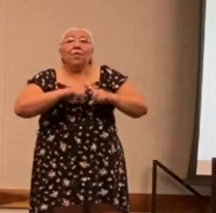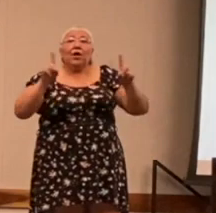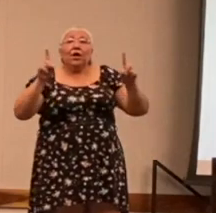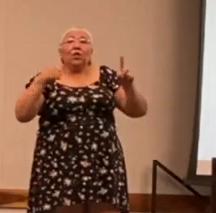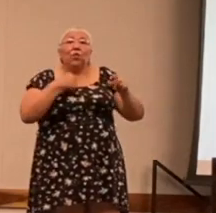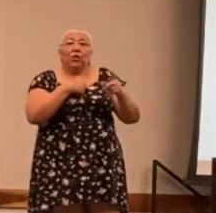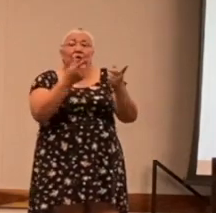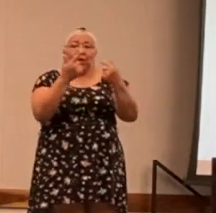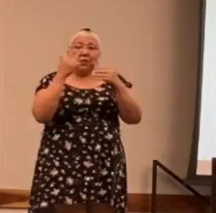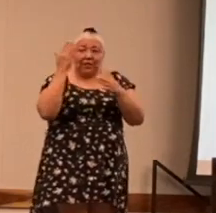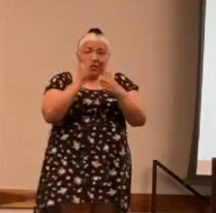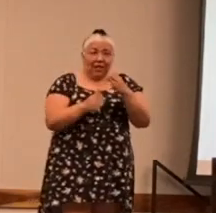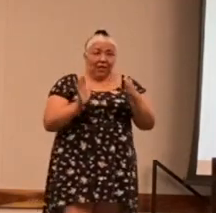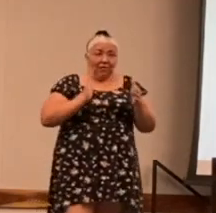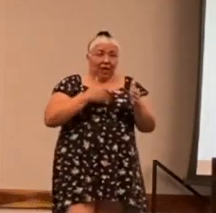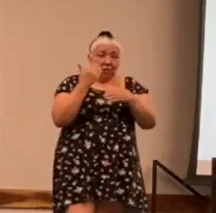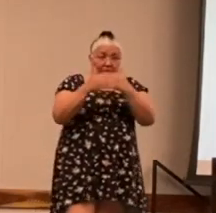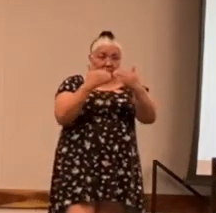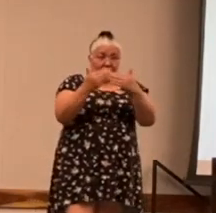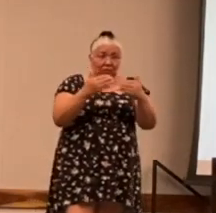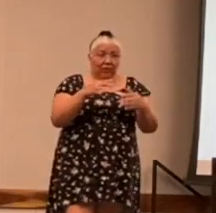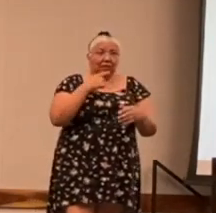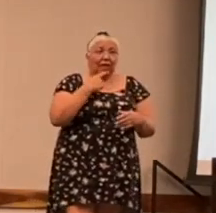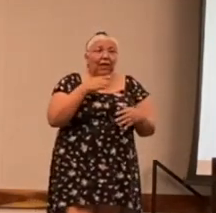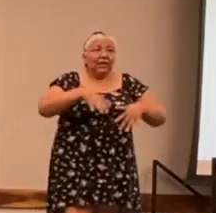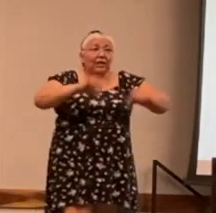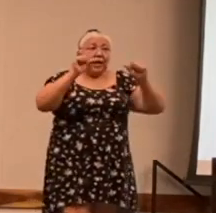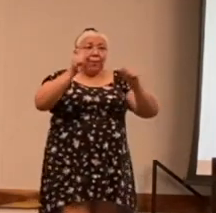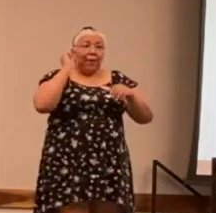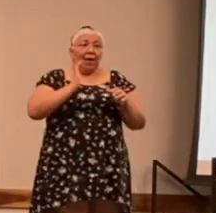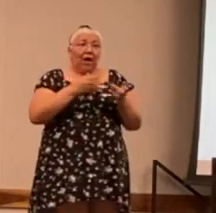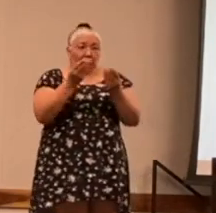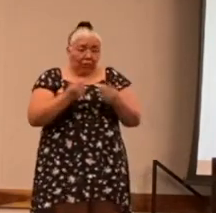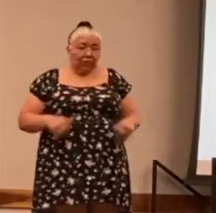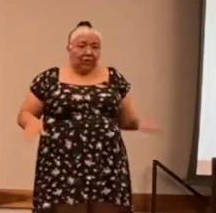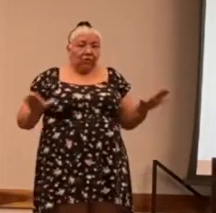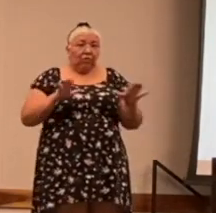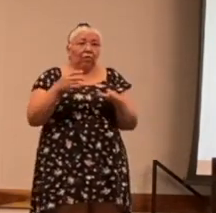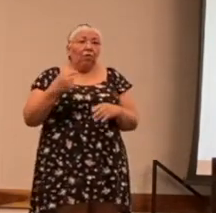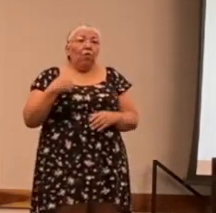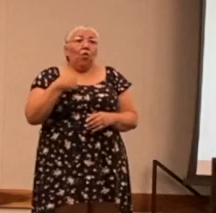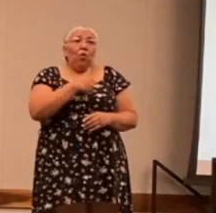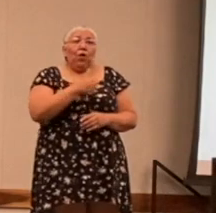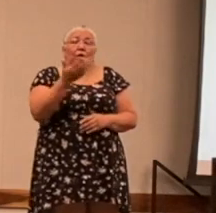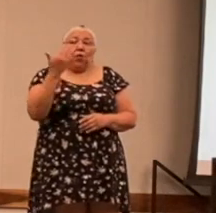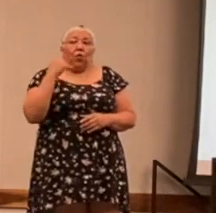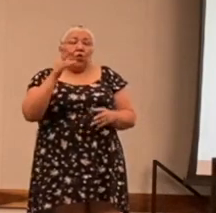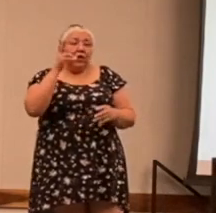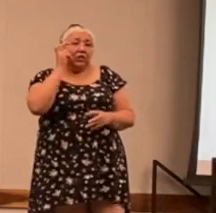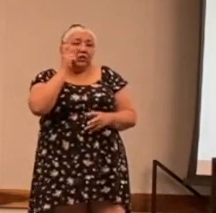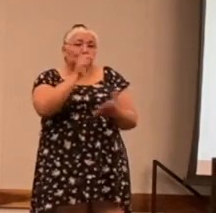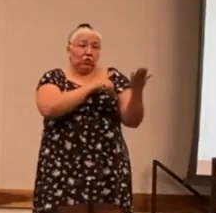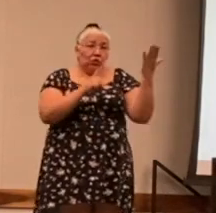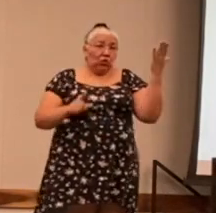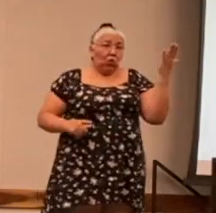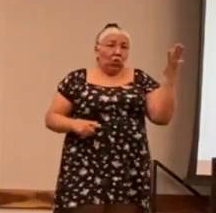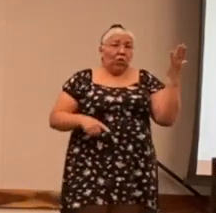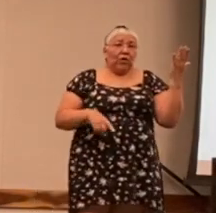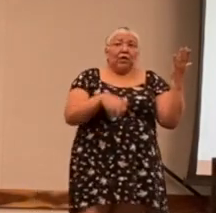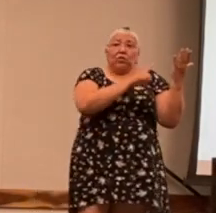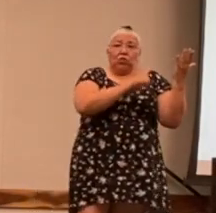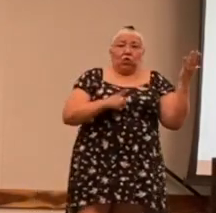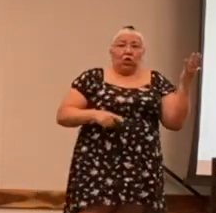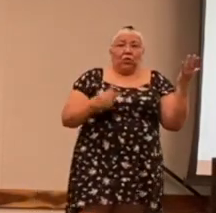we are coming to the end of our series called Taking Back Our Territory. And we were listening to the Lord, and the Lord was telling